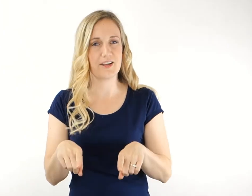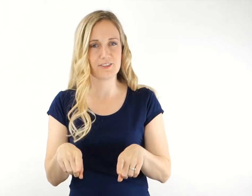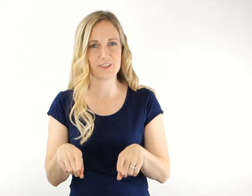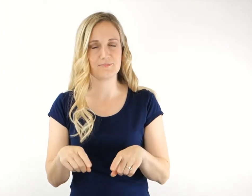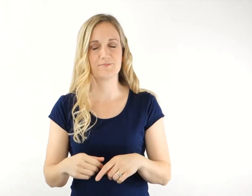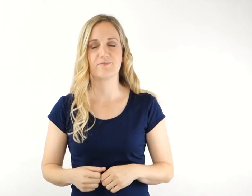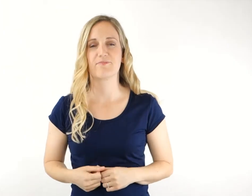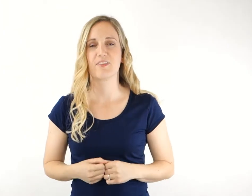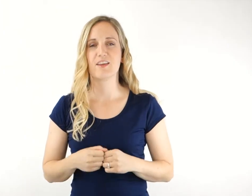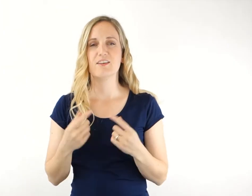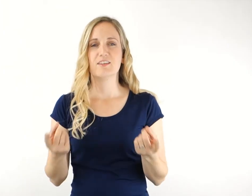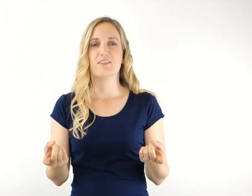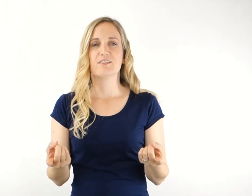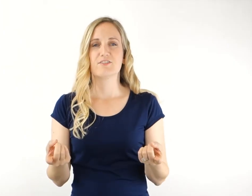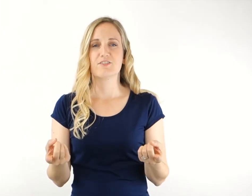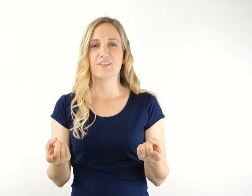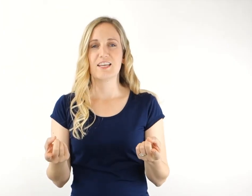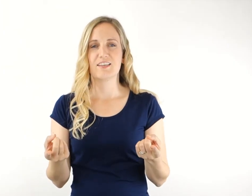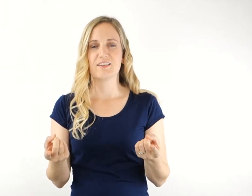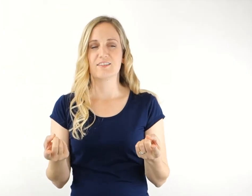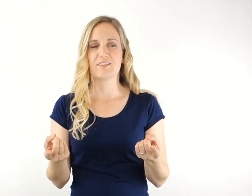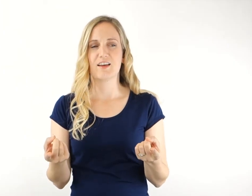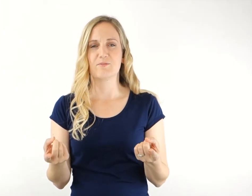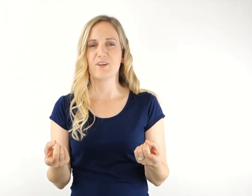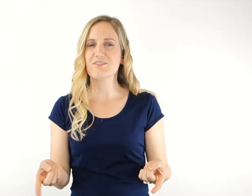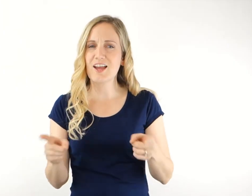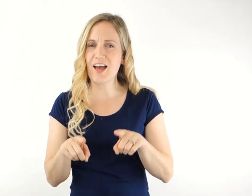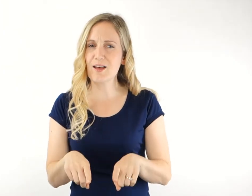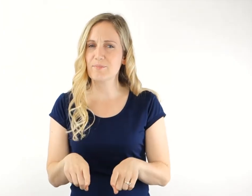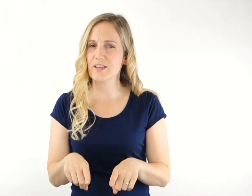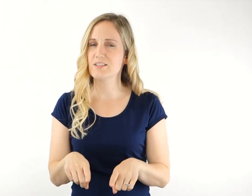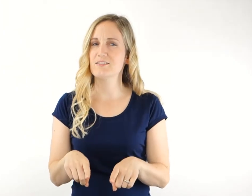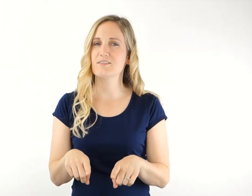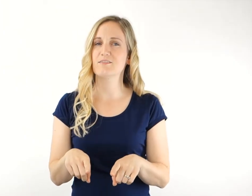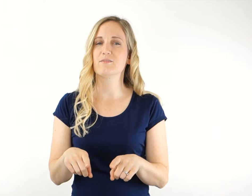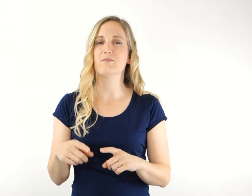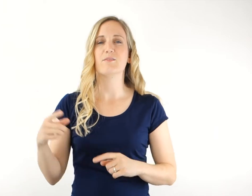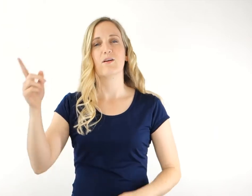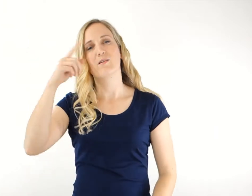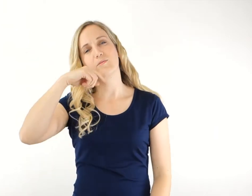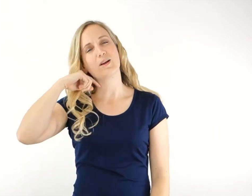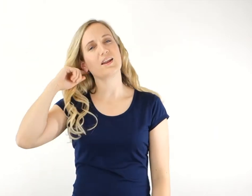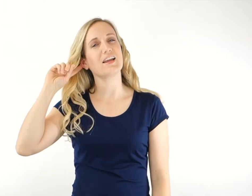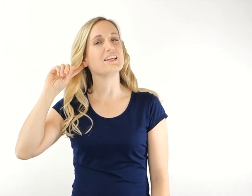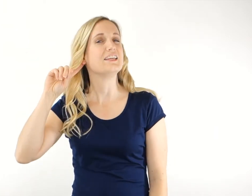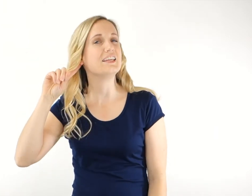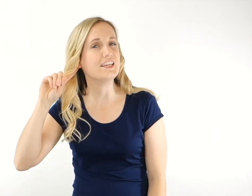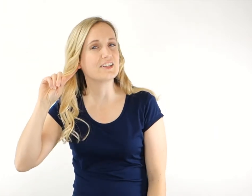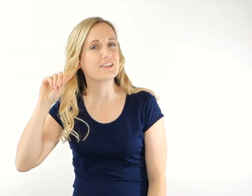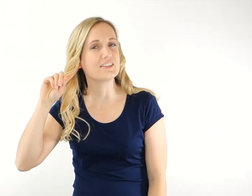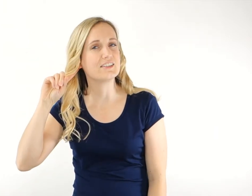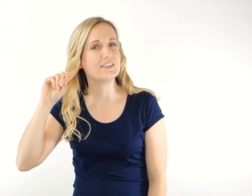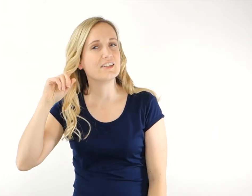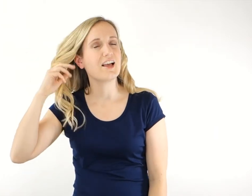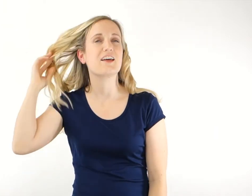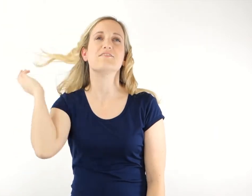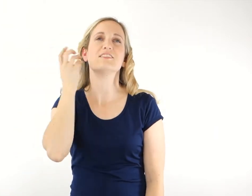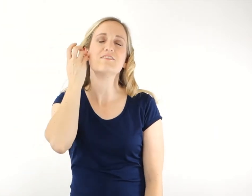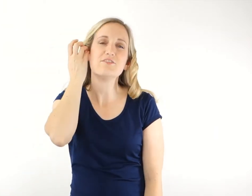whenever. So you're saying that whenever it happens, when I hear, and I've seen a few